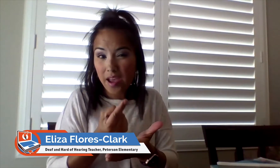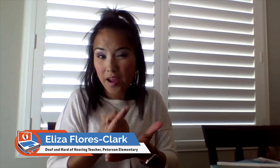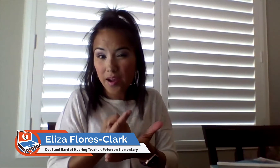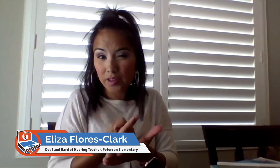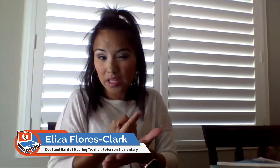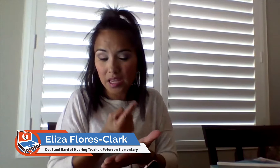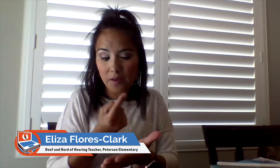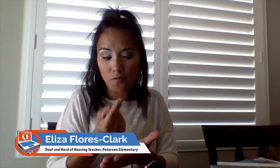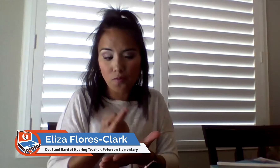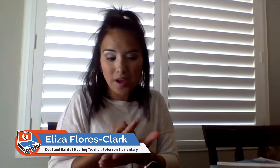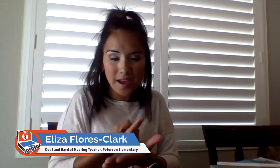rarely.